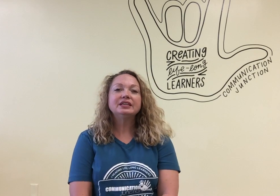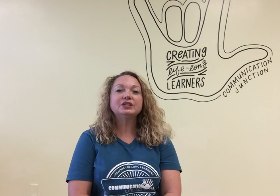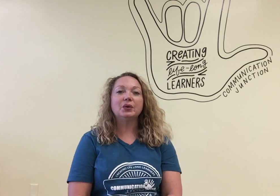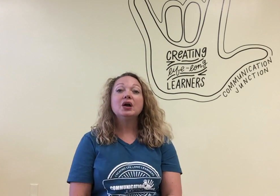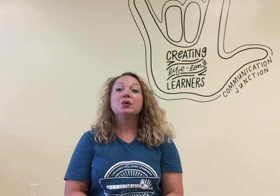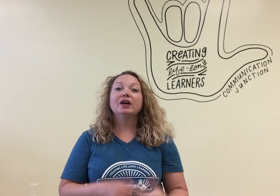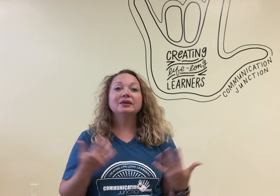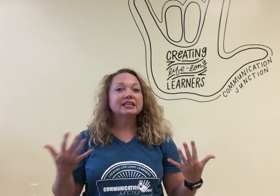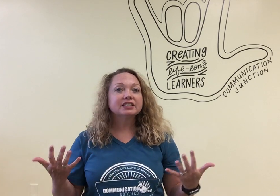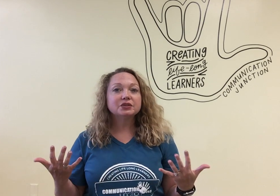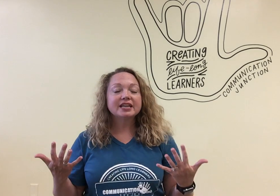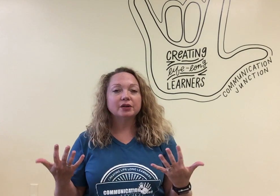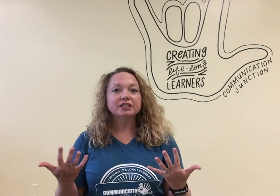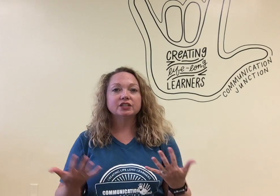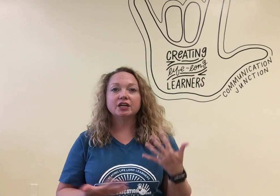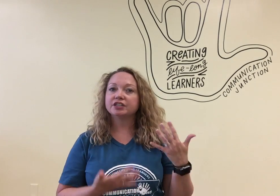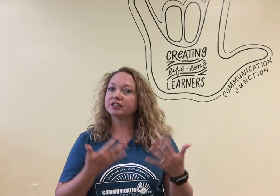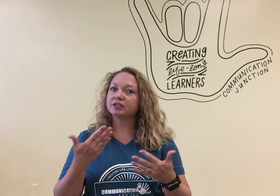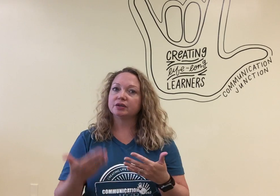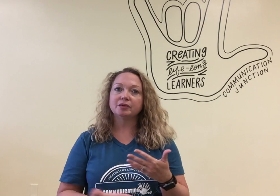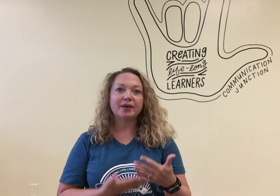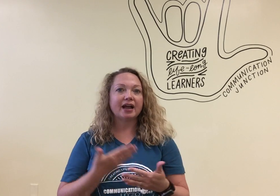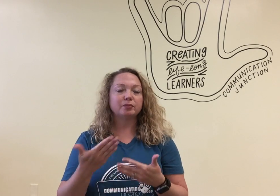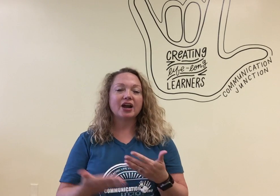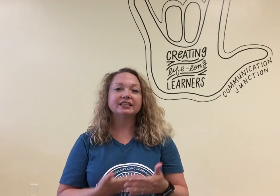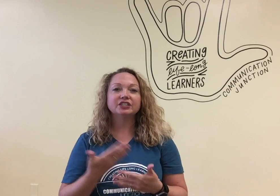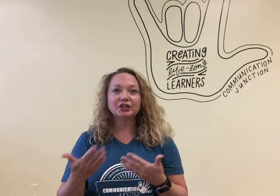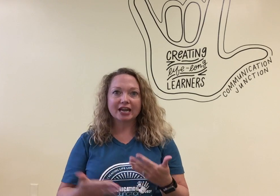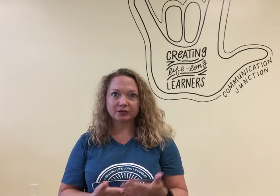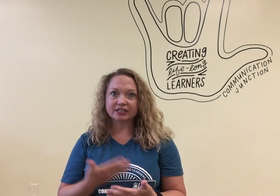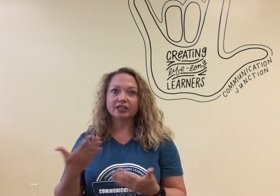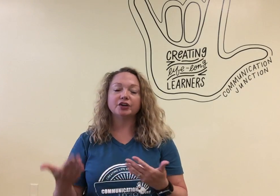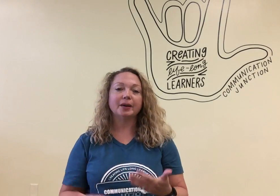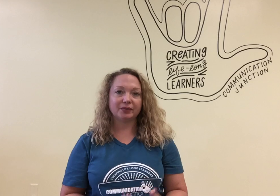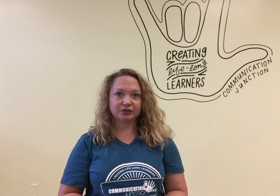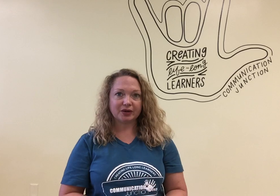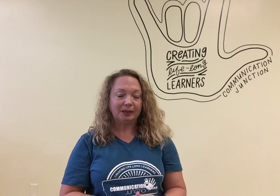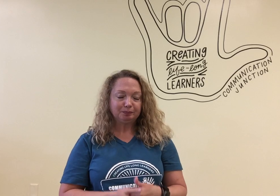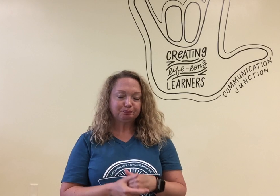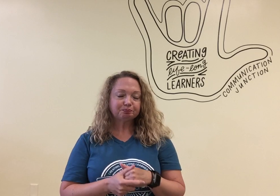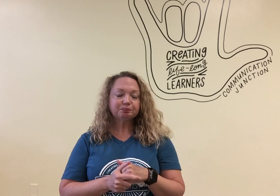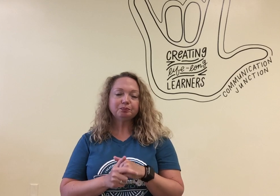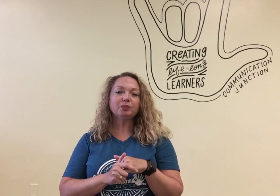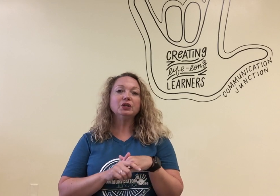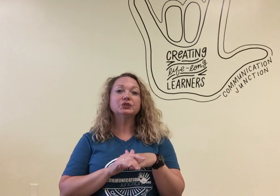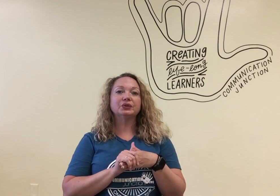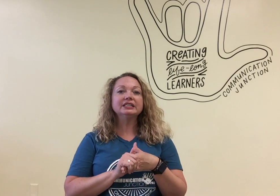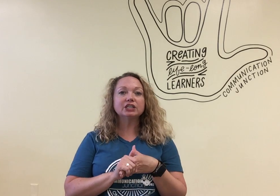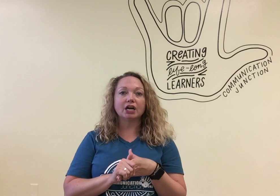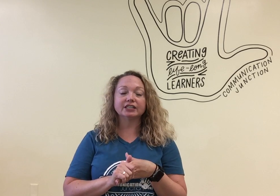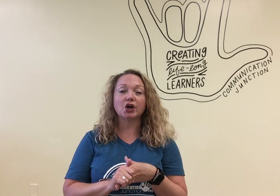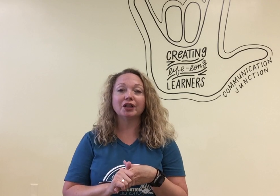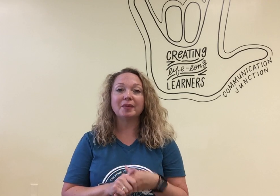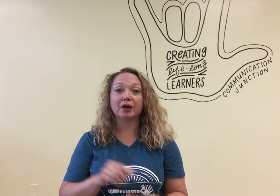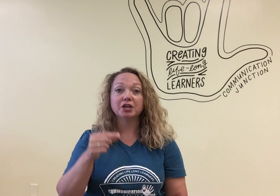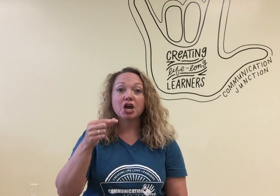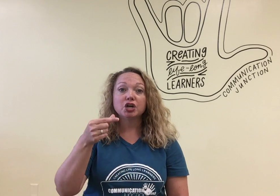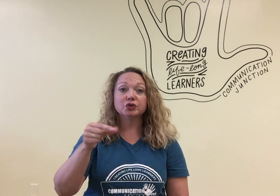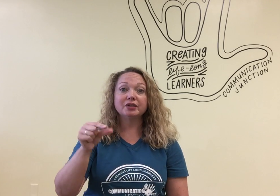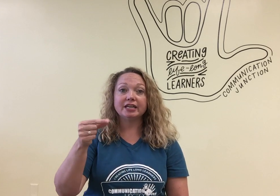So, we always like to do a counting song just to practice our counting and our numbers, right? So this song is all about green,